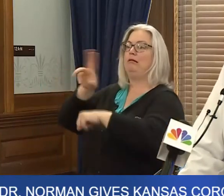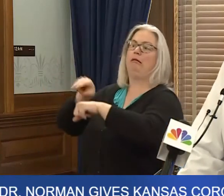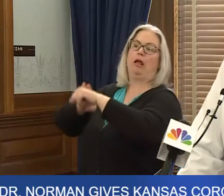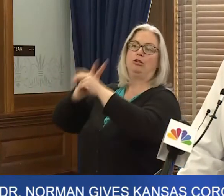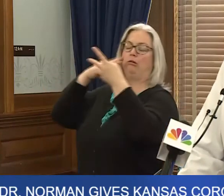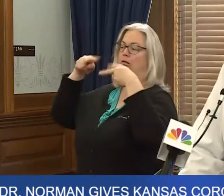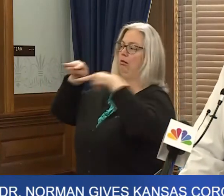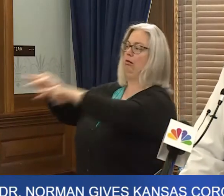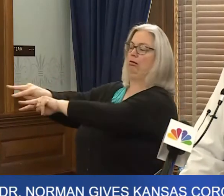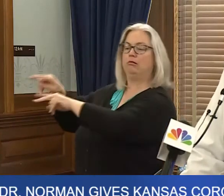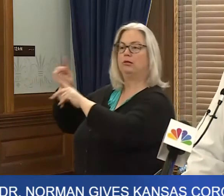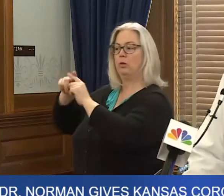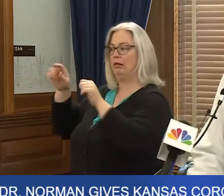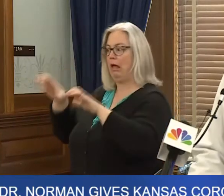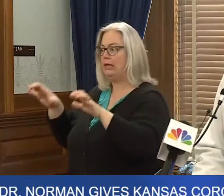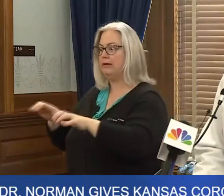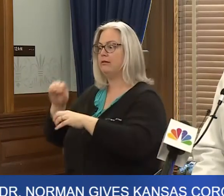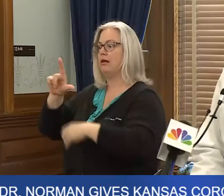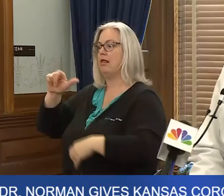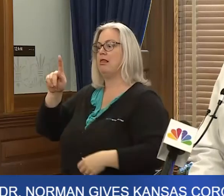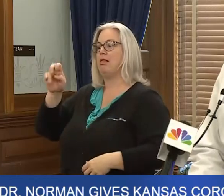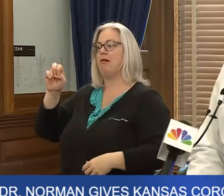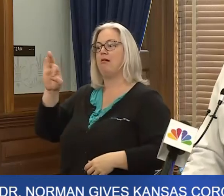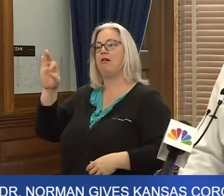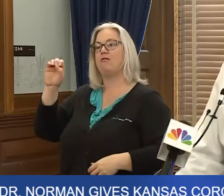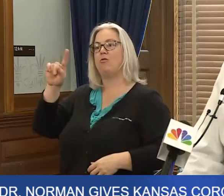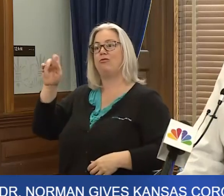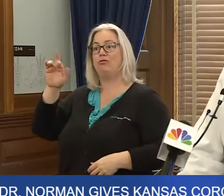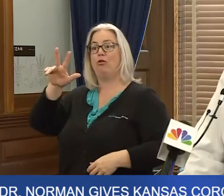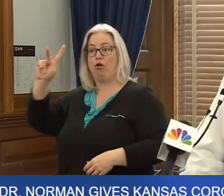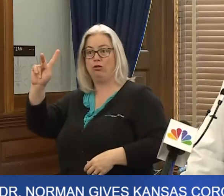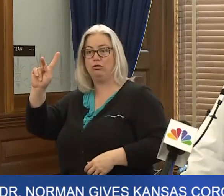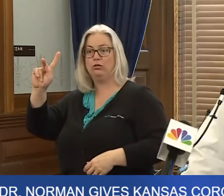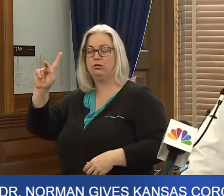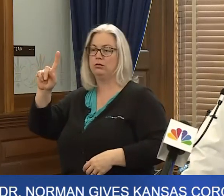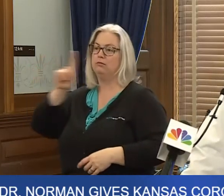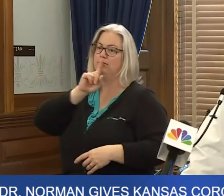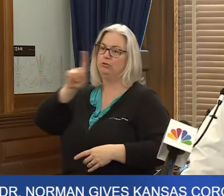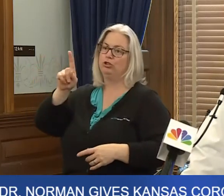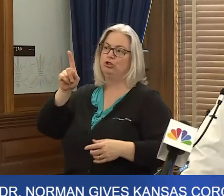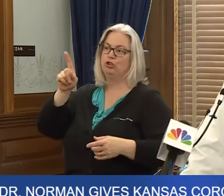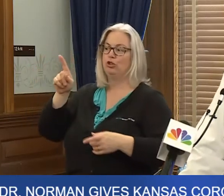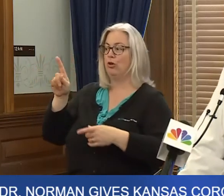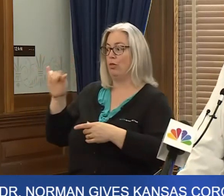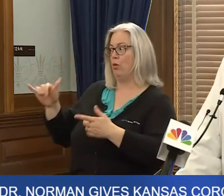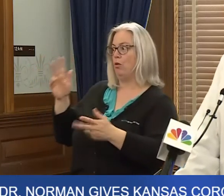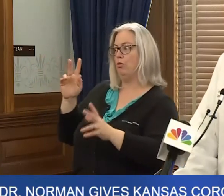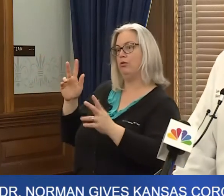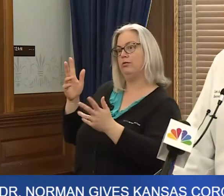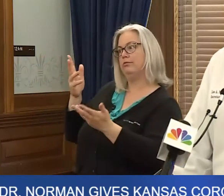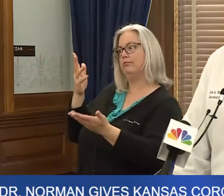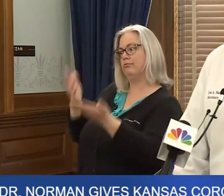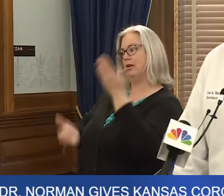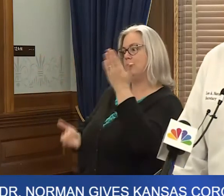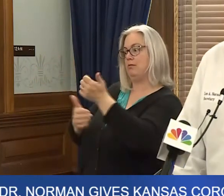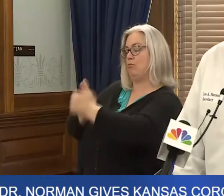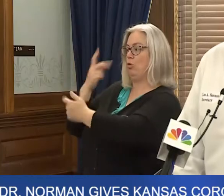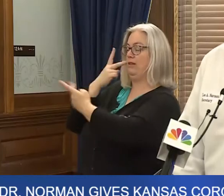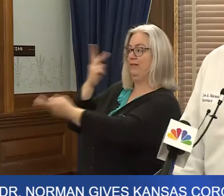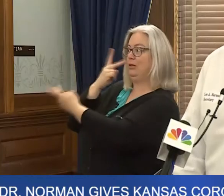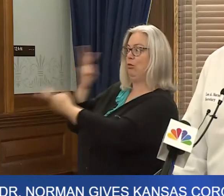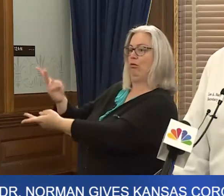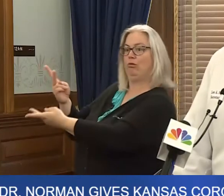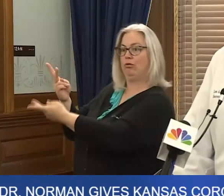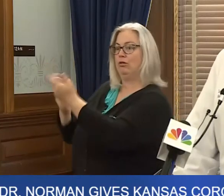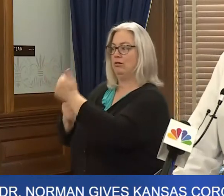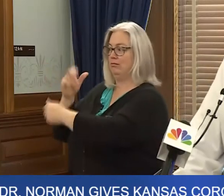headlines with activities that occurred at the Lake of the Ozarks. I'm sure that while those may have been the ones that are most visible that made the news,